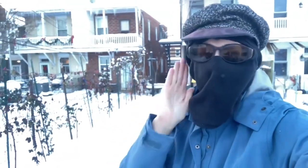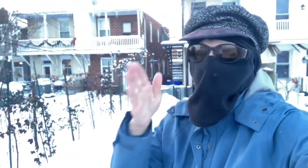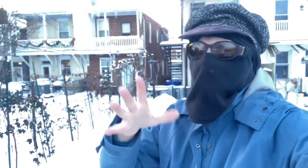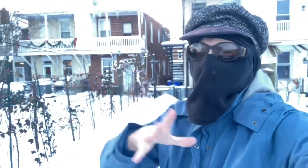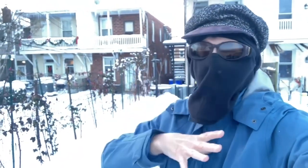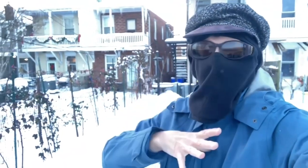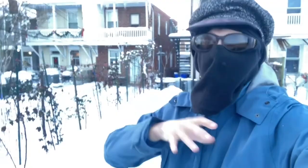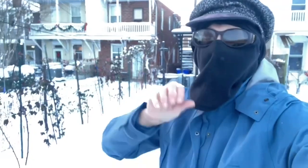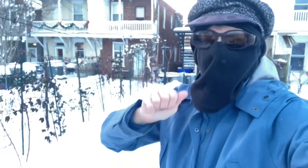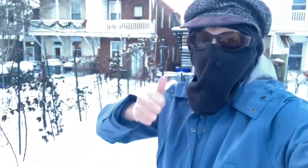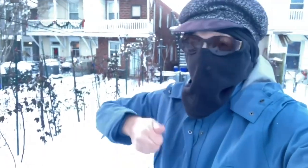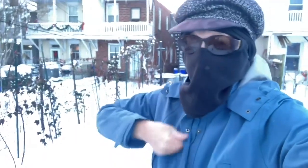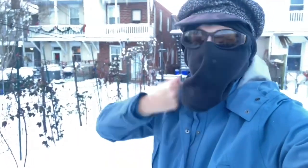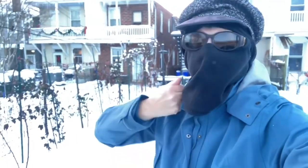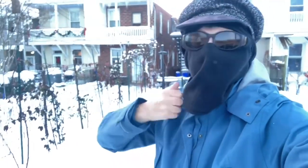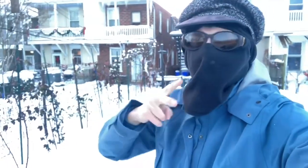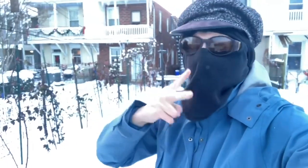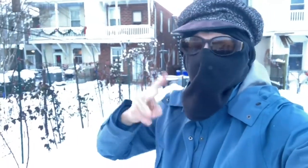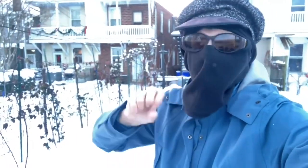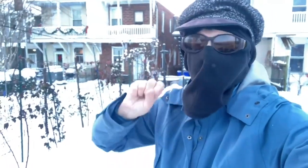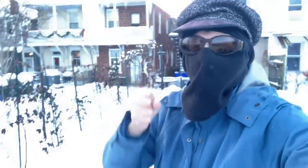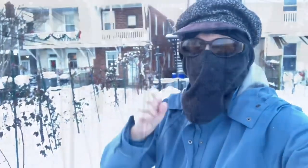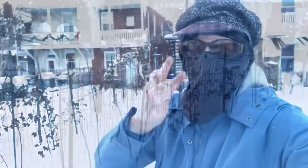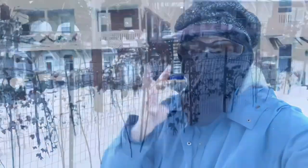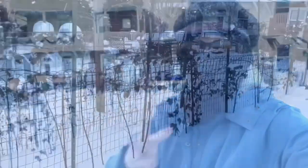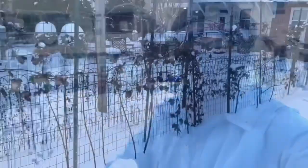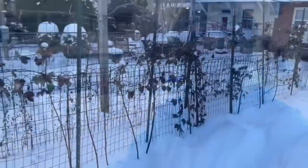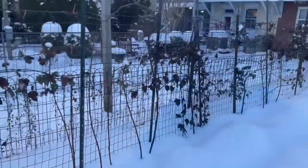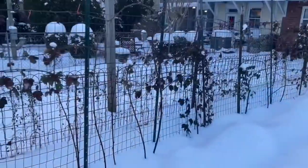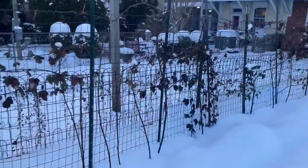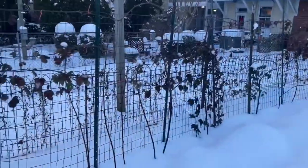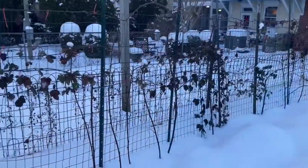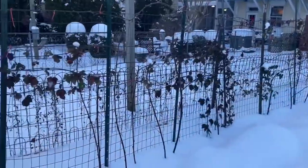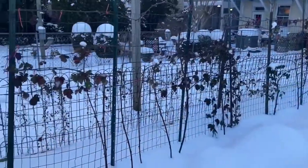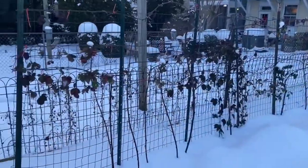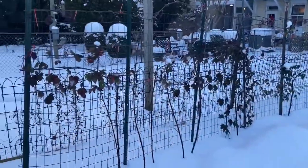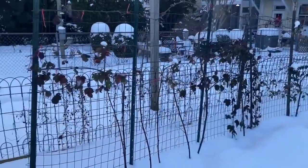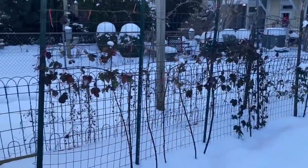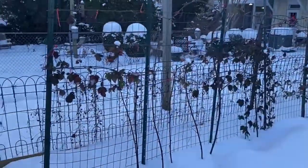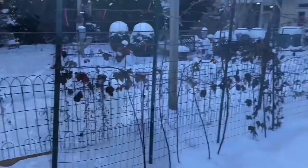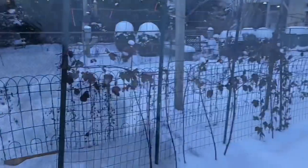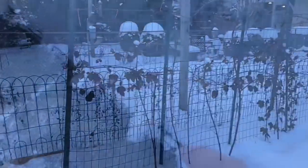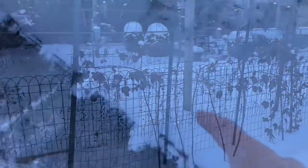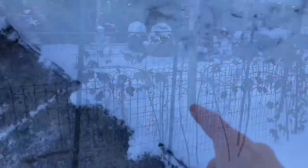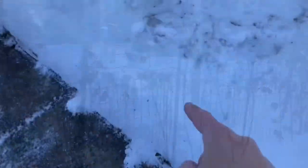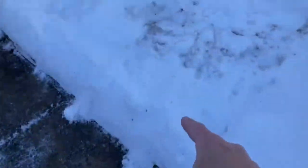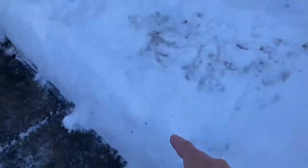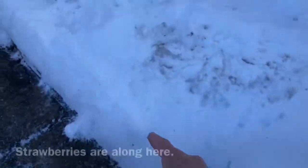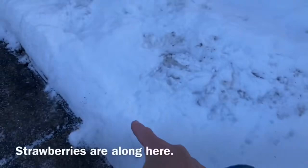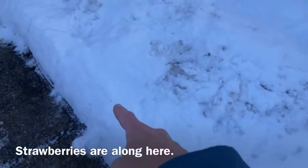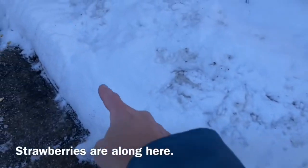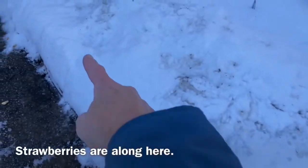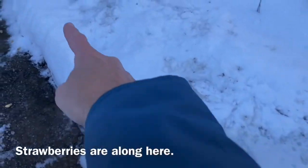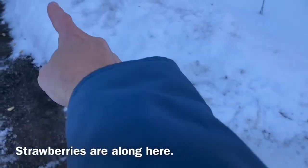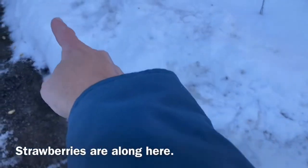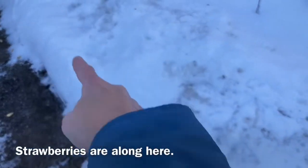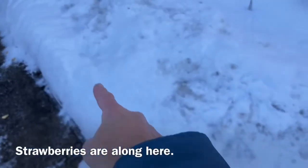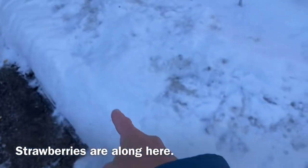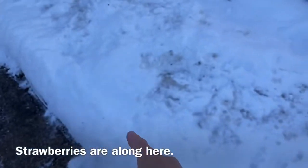the blackberries and the strawberries are going to be just fine. They can handle very cold weather. And the strawberries